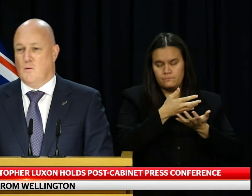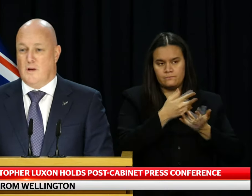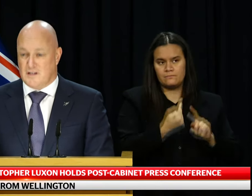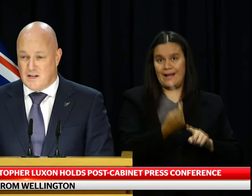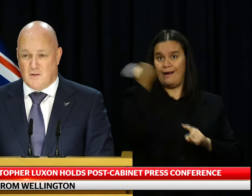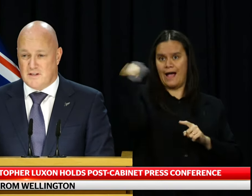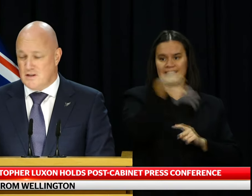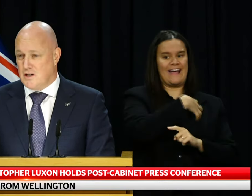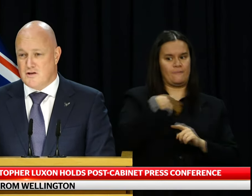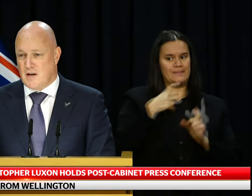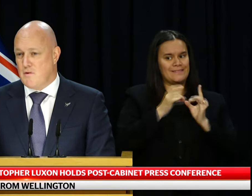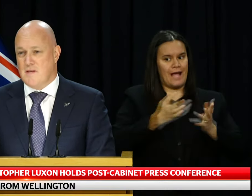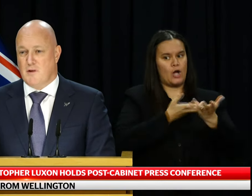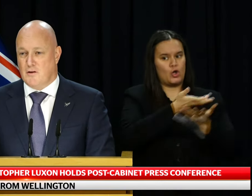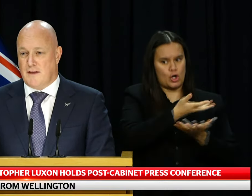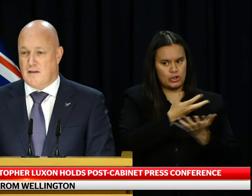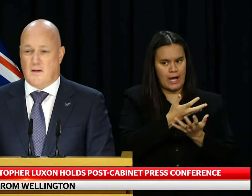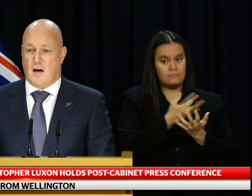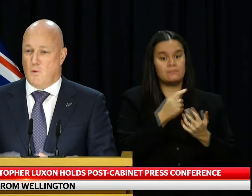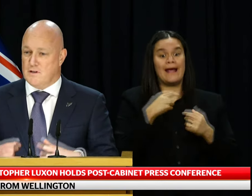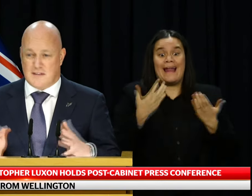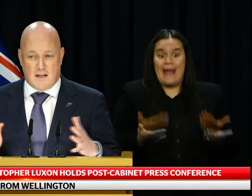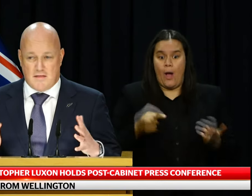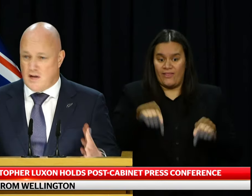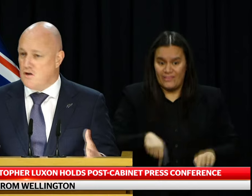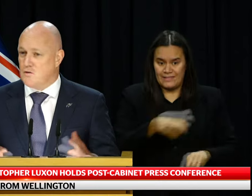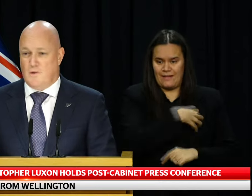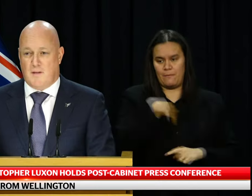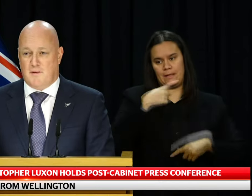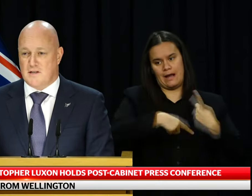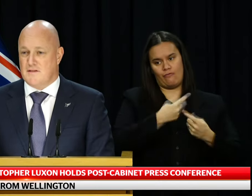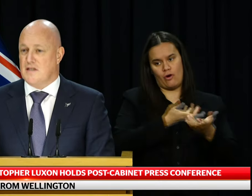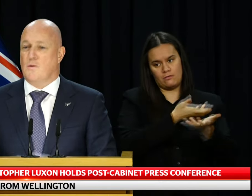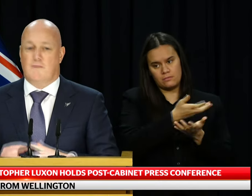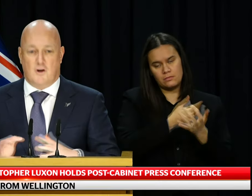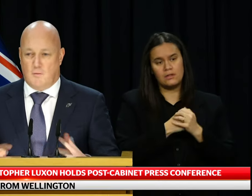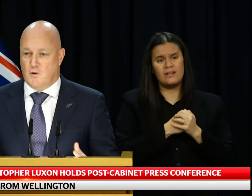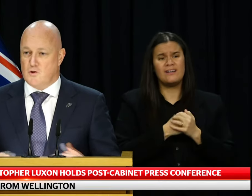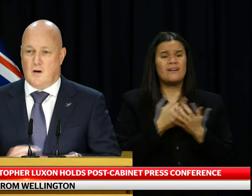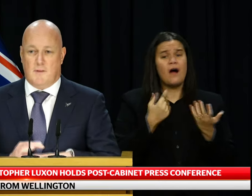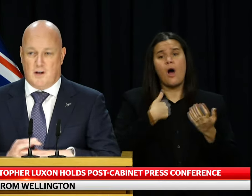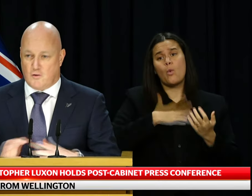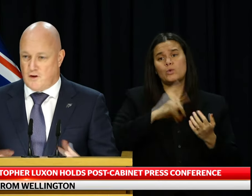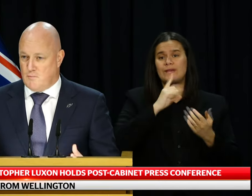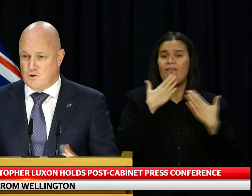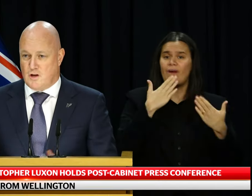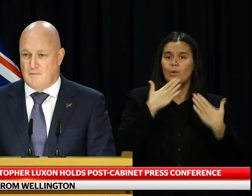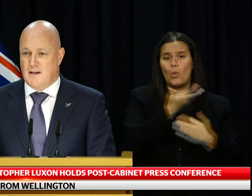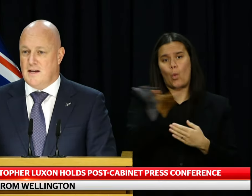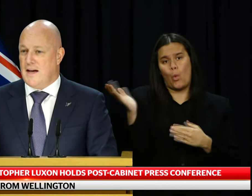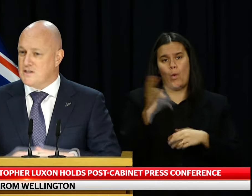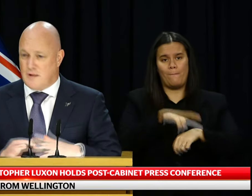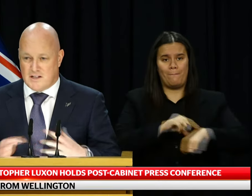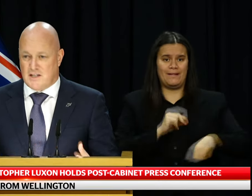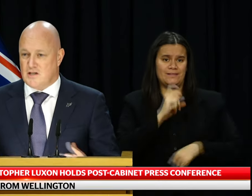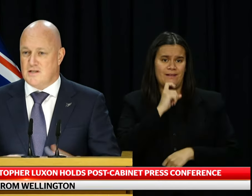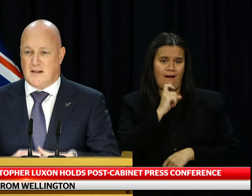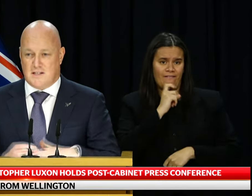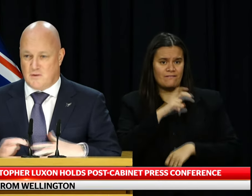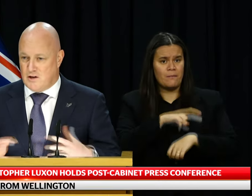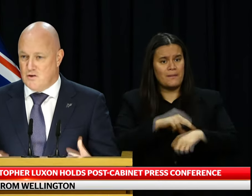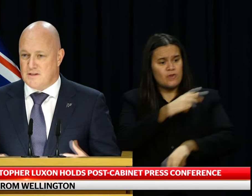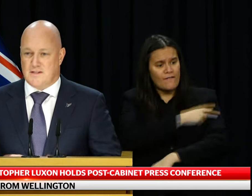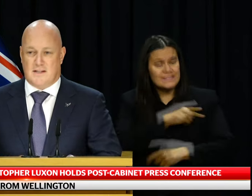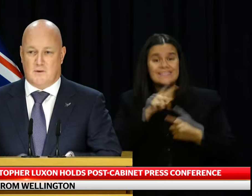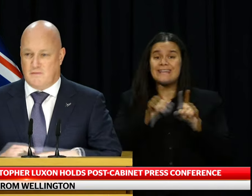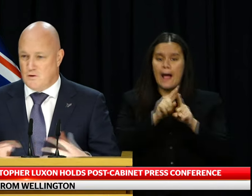administration. We're continuing to negotiate with them in good faith. I want to say thank you to all of our police officers. They do a phenomenal job, an incredible job, as do our teachers,